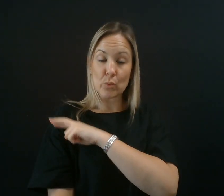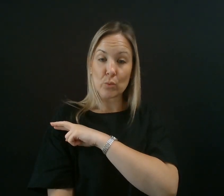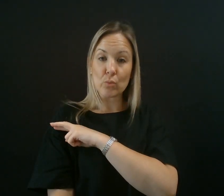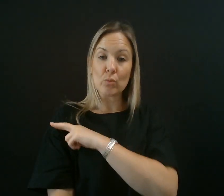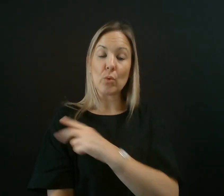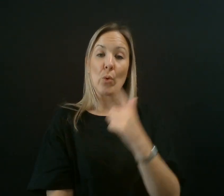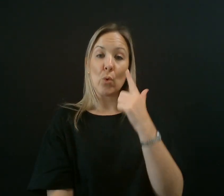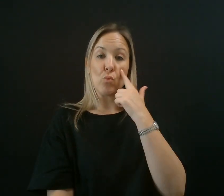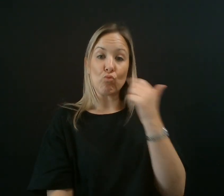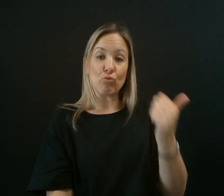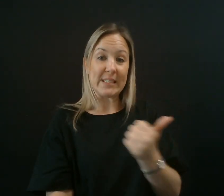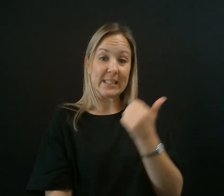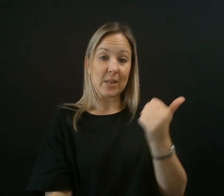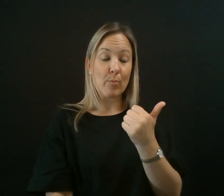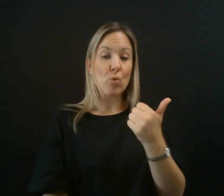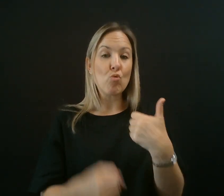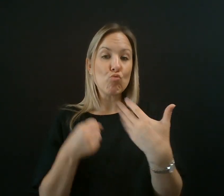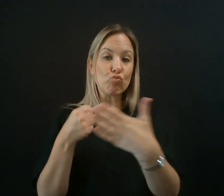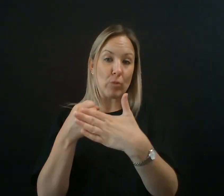reasonable repairs and maintenance done,